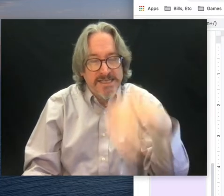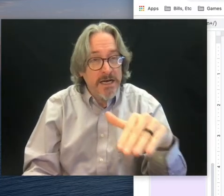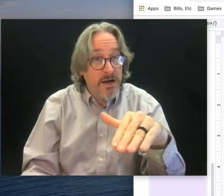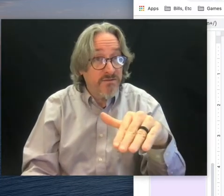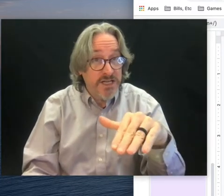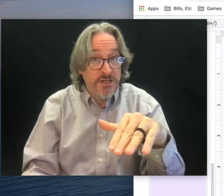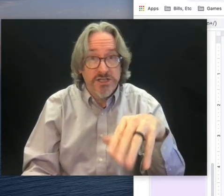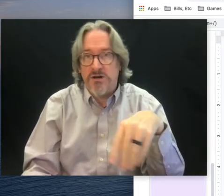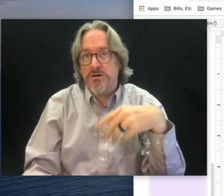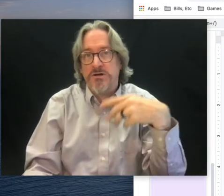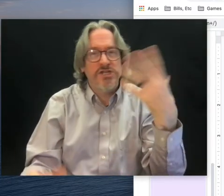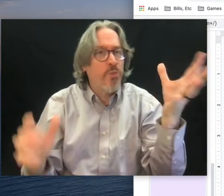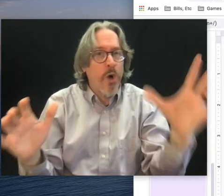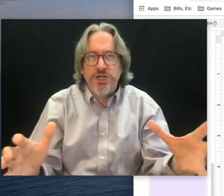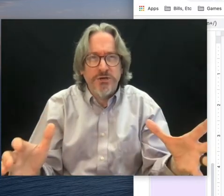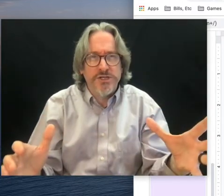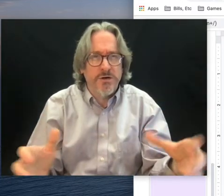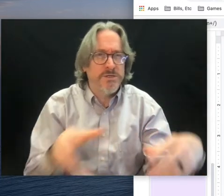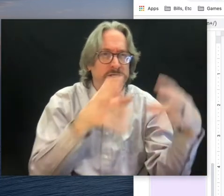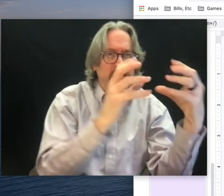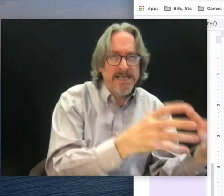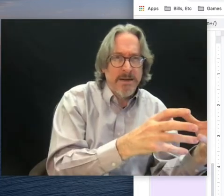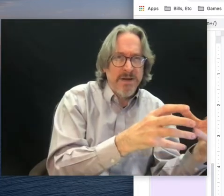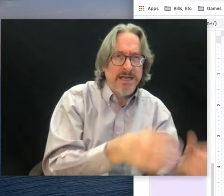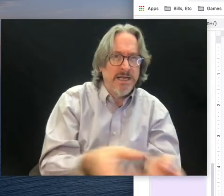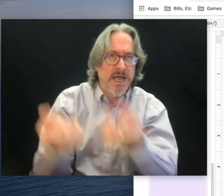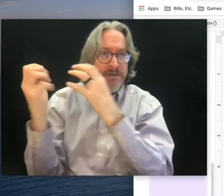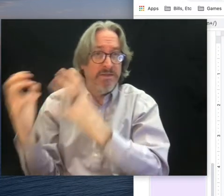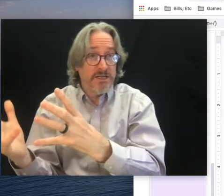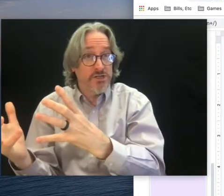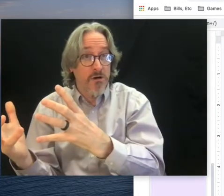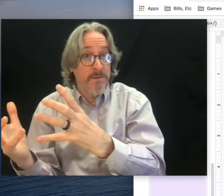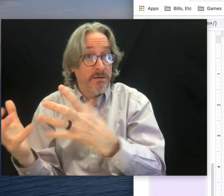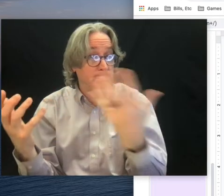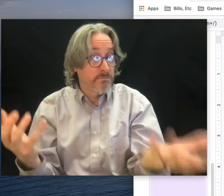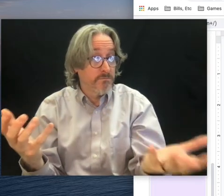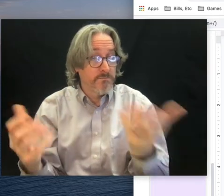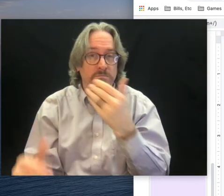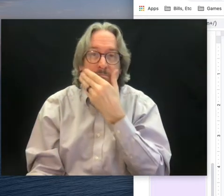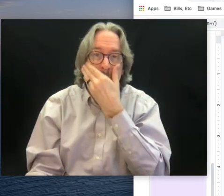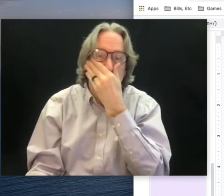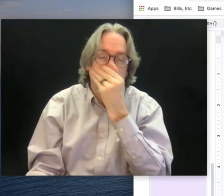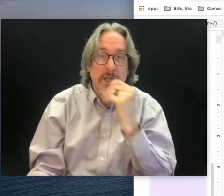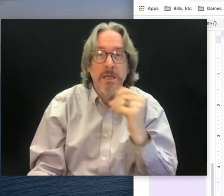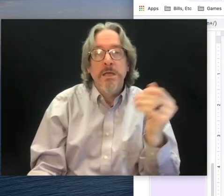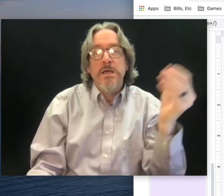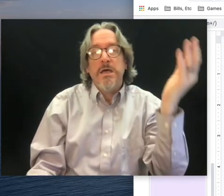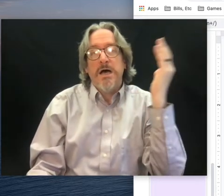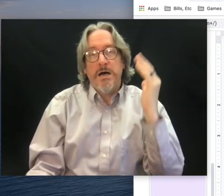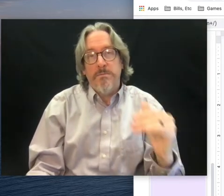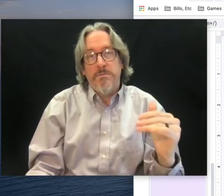In the second conversation starter, just watch their descriptions. They set up an idea and then they describe it.